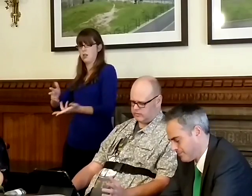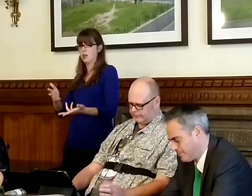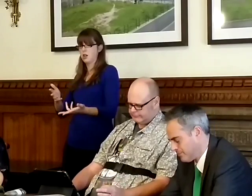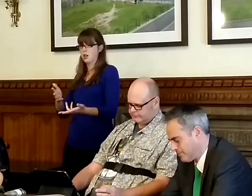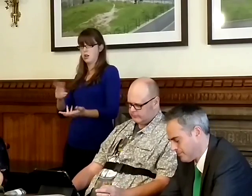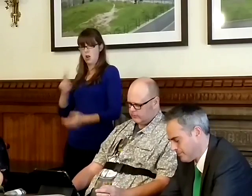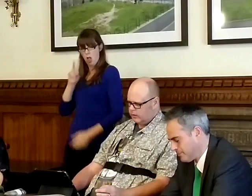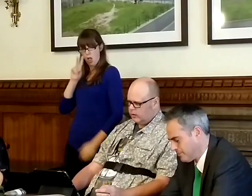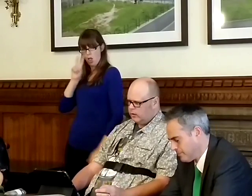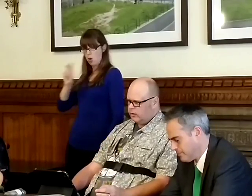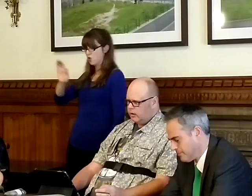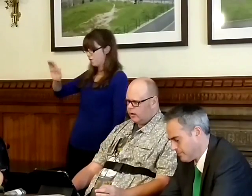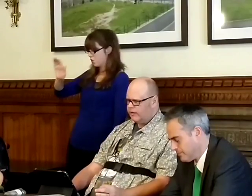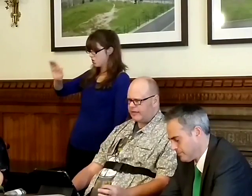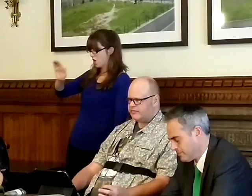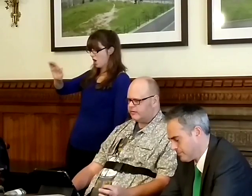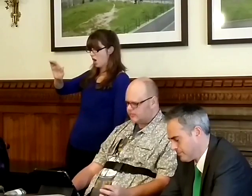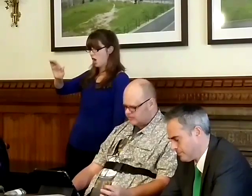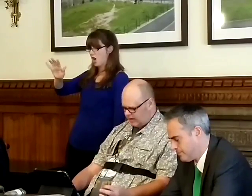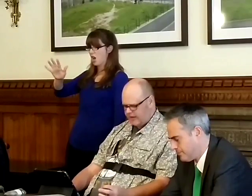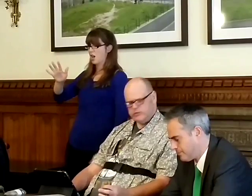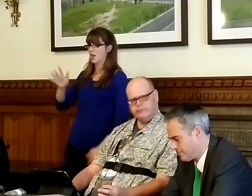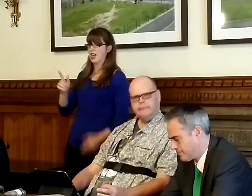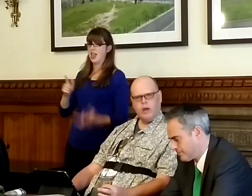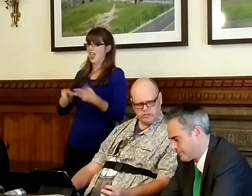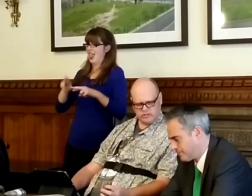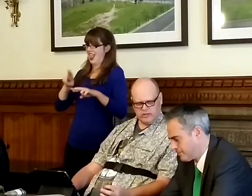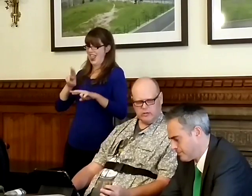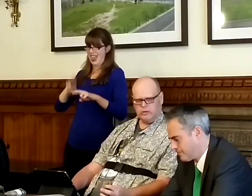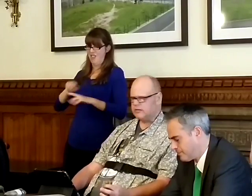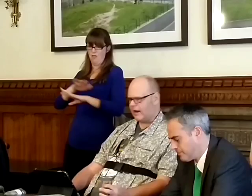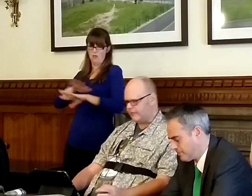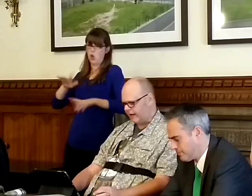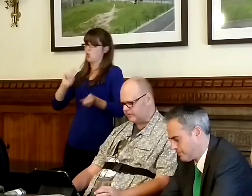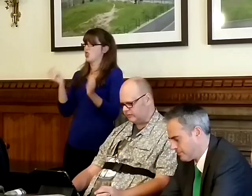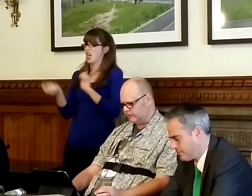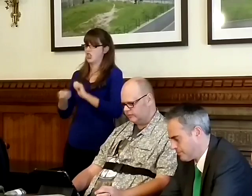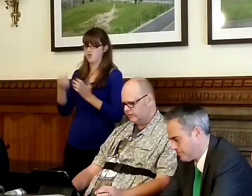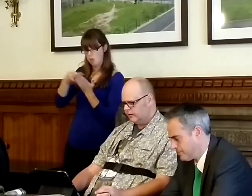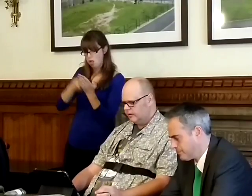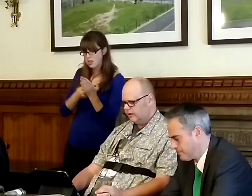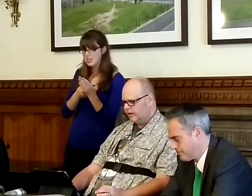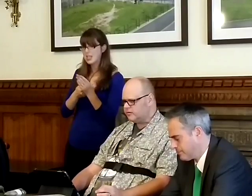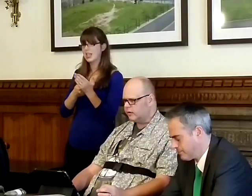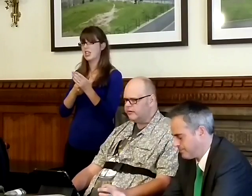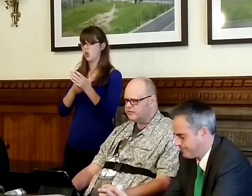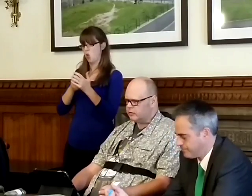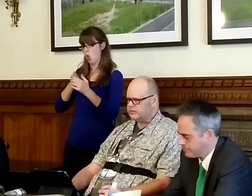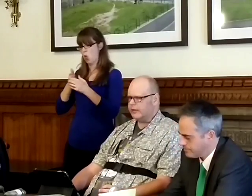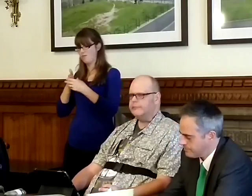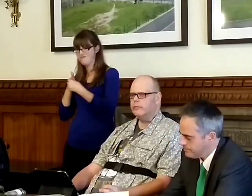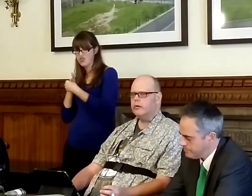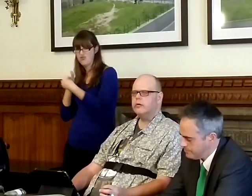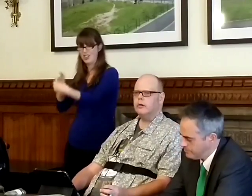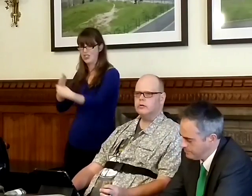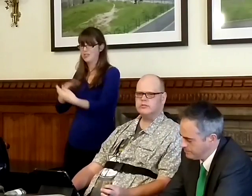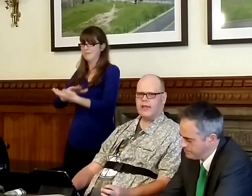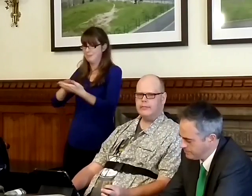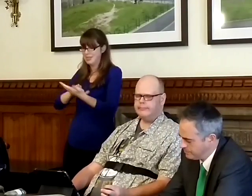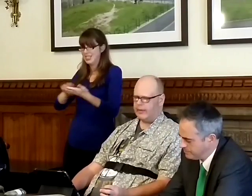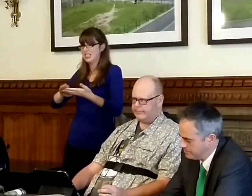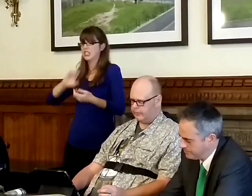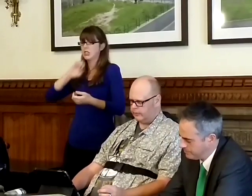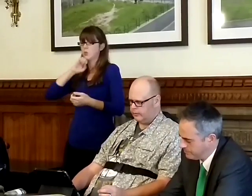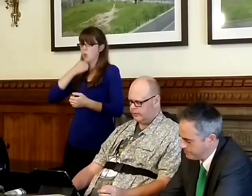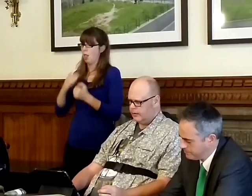Looking to the future, unless there is a change of policy or direction, it's going to result in more and